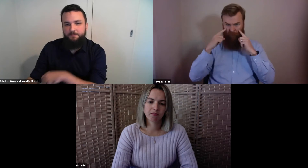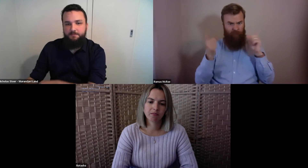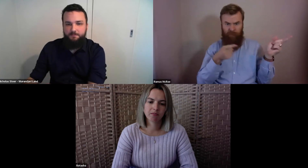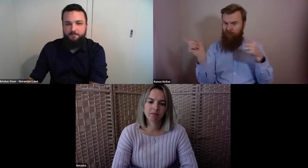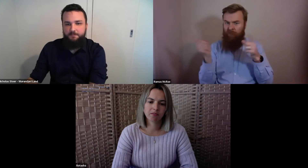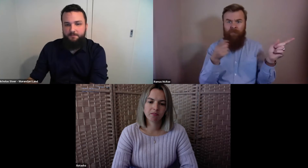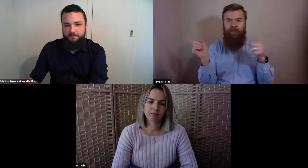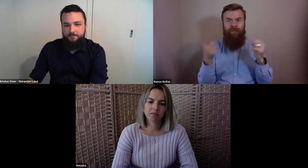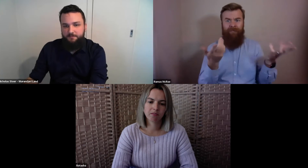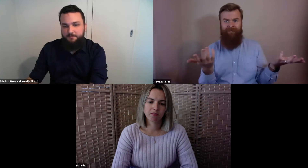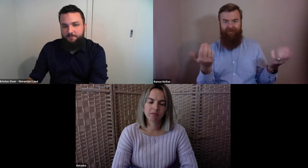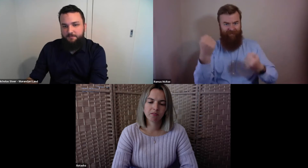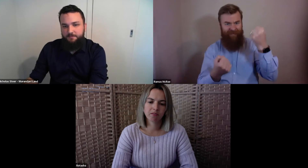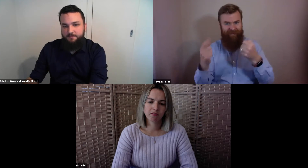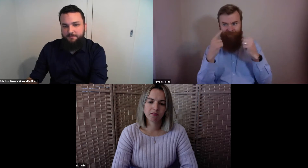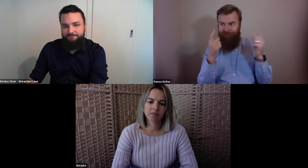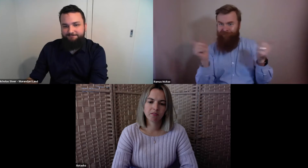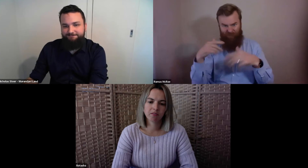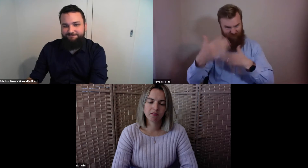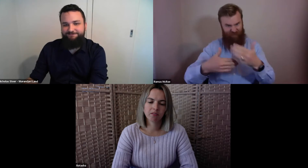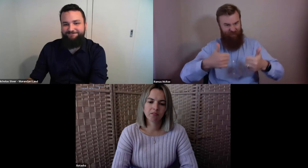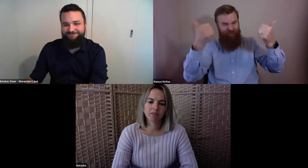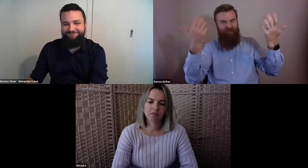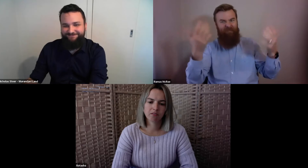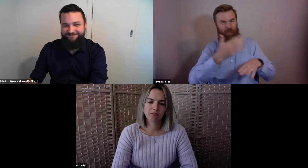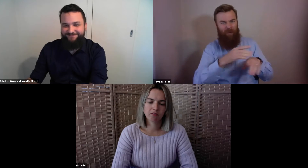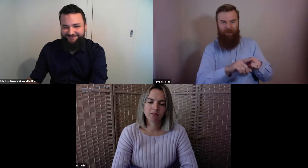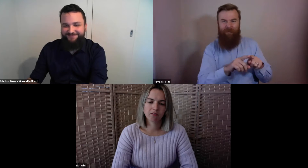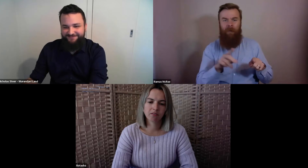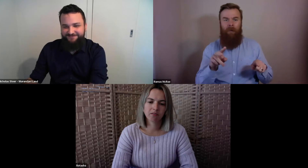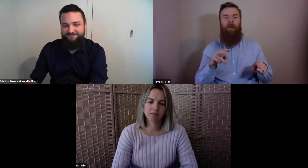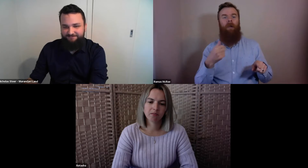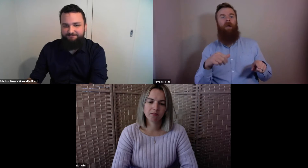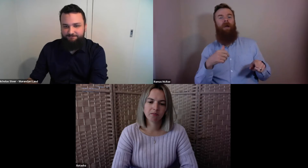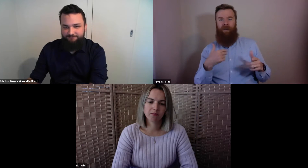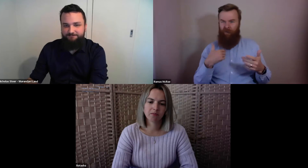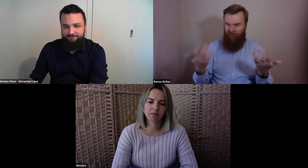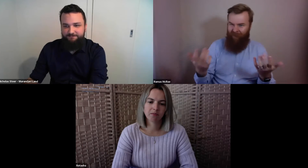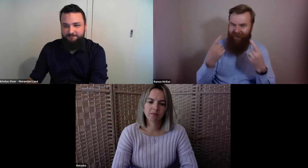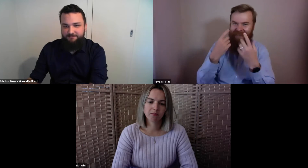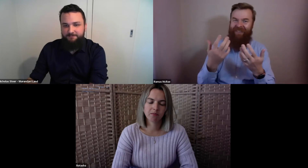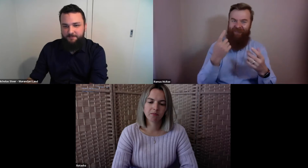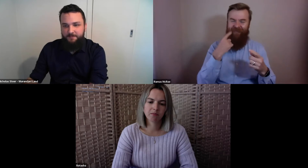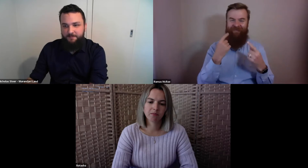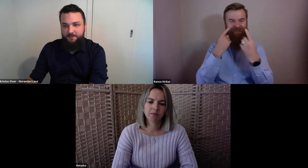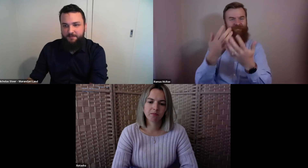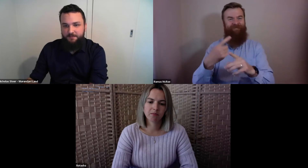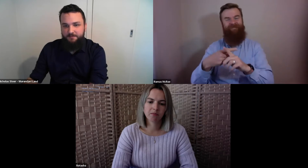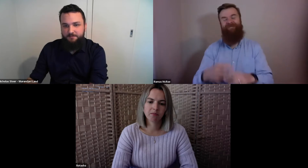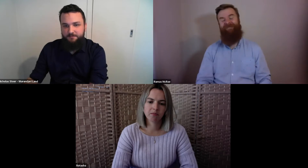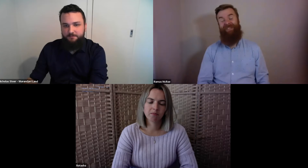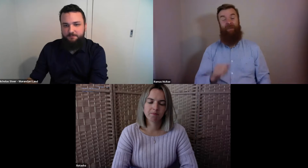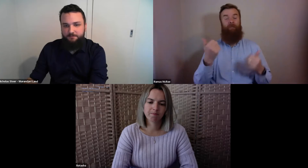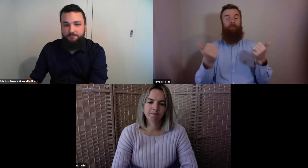well, you can't be a forklift driver because you can't hear the sounds behind you. But deaf people, as we know, have incredible peripheral